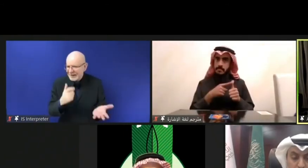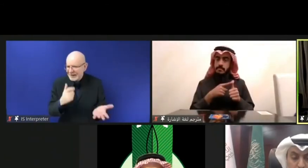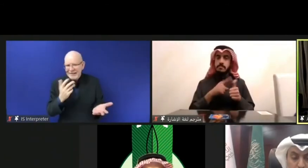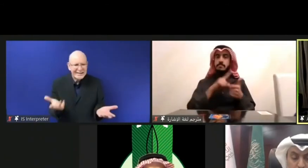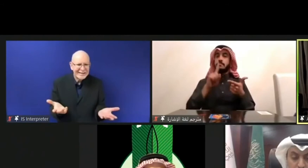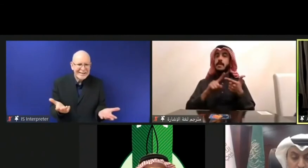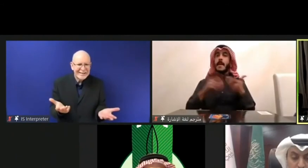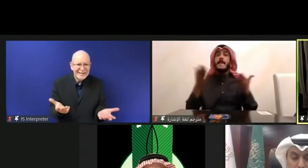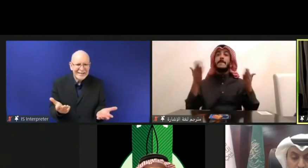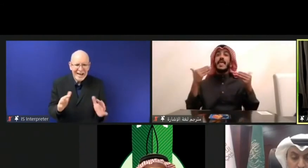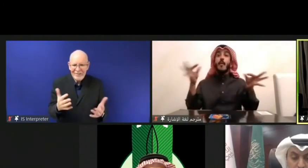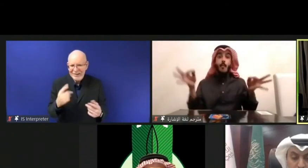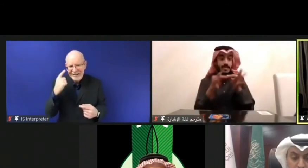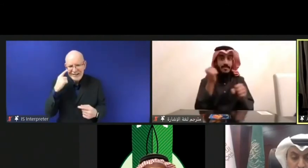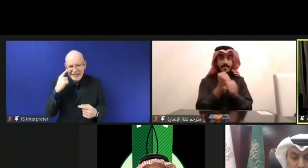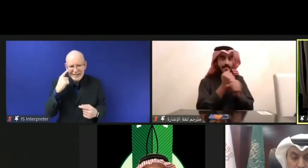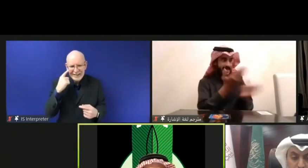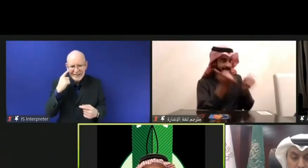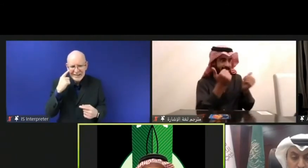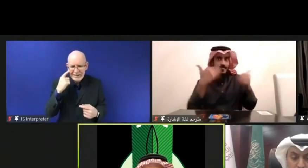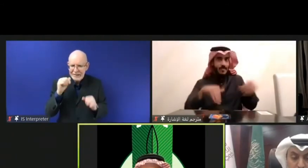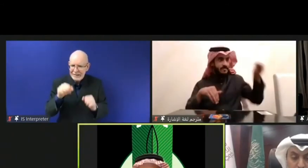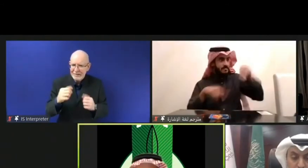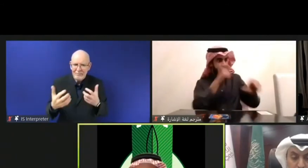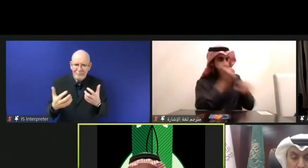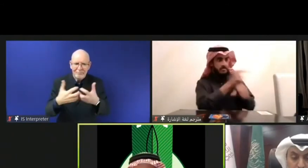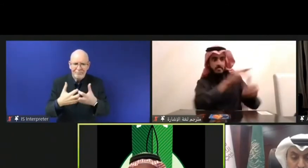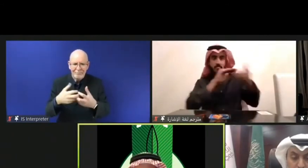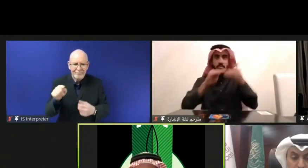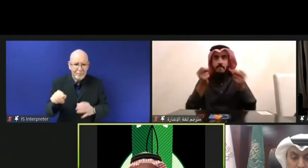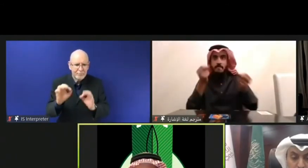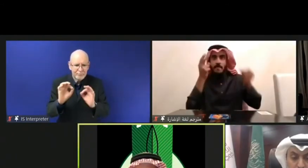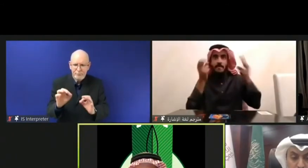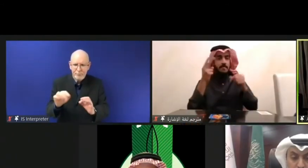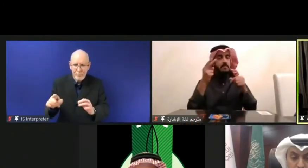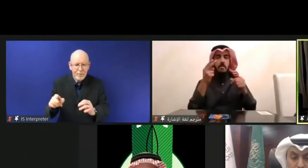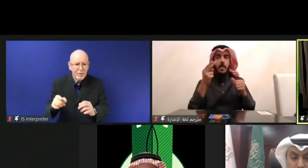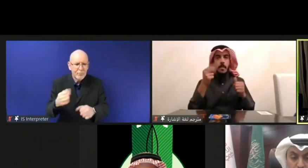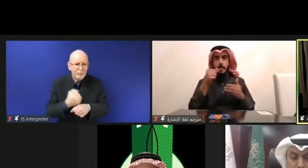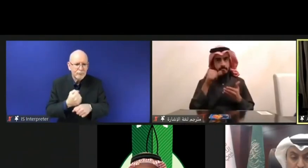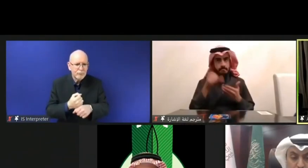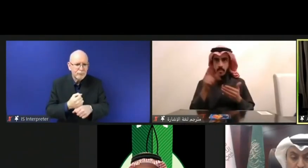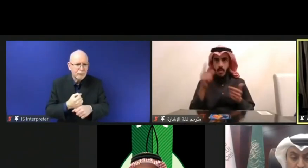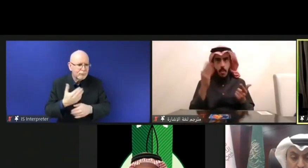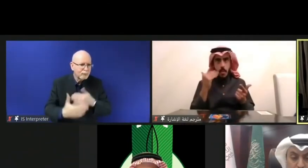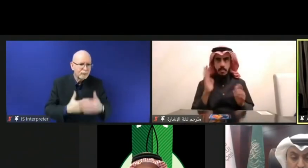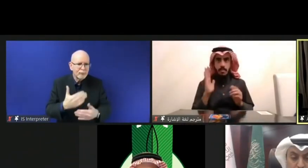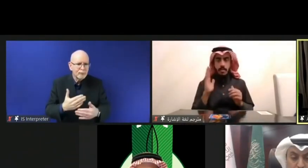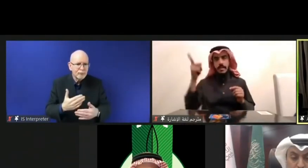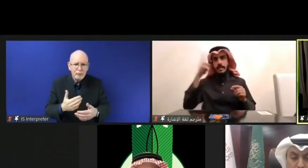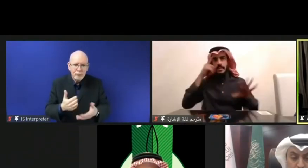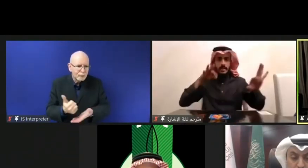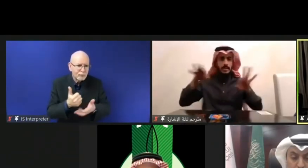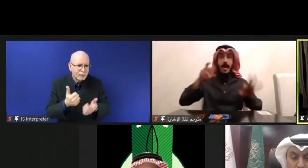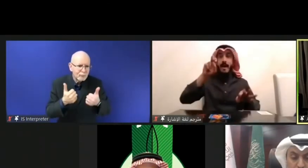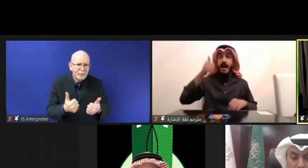for them to be productive and helpful. So that's where Qaderoon, and Qaderoon is an Arabic